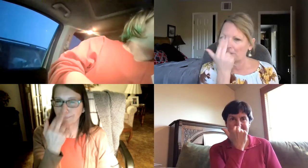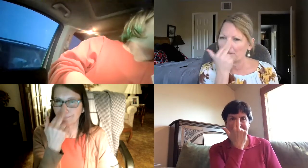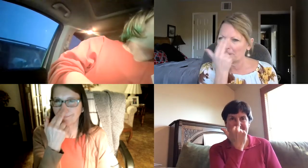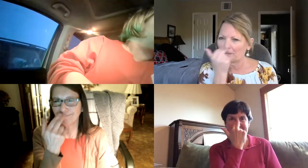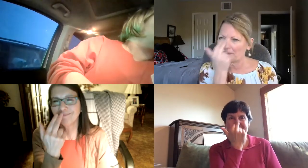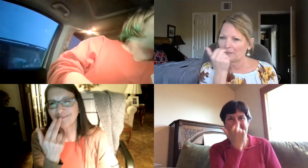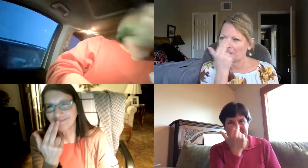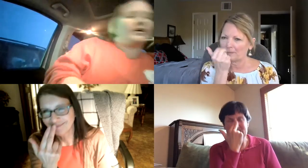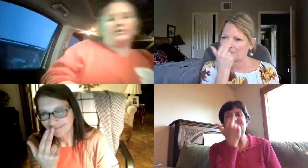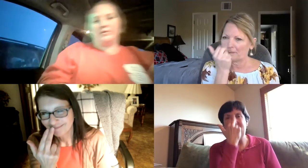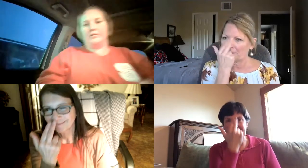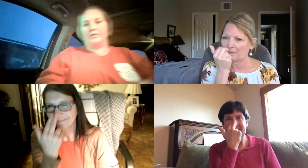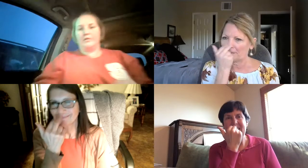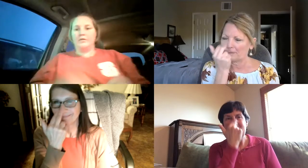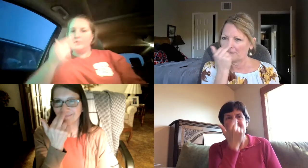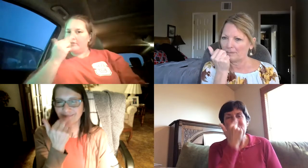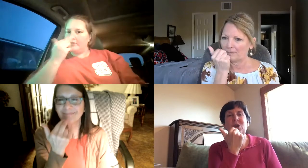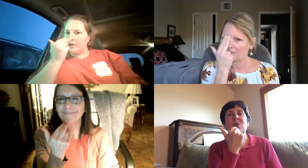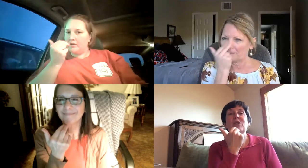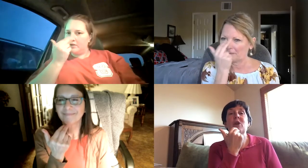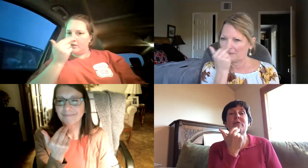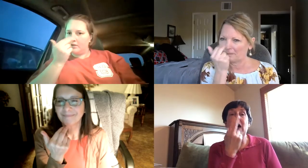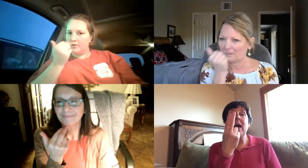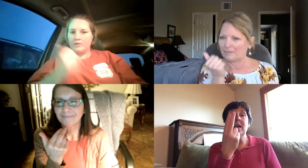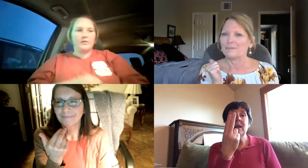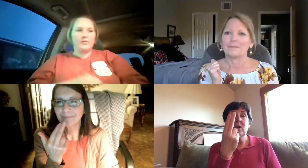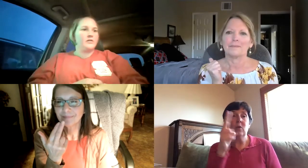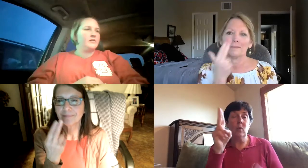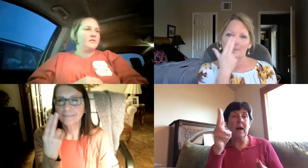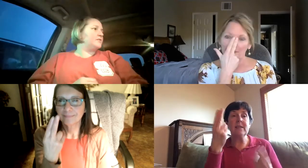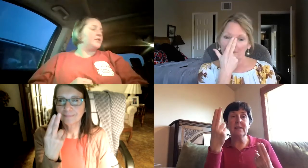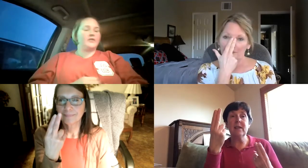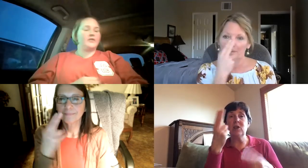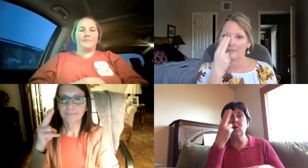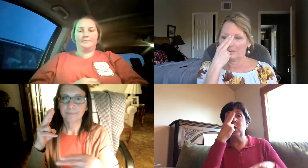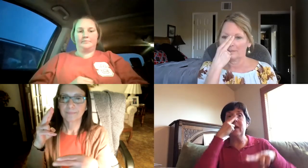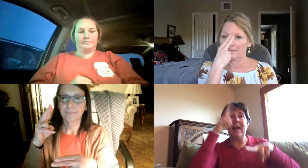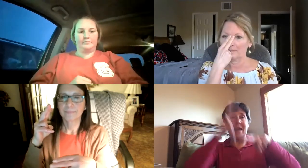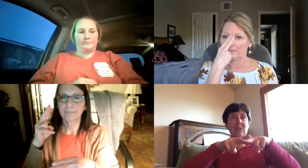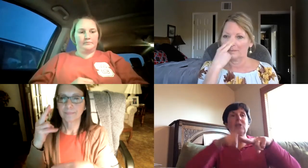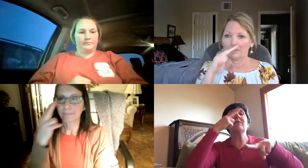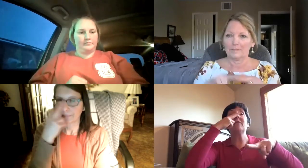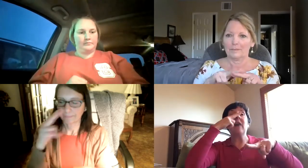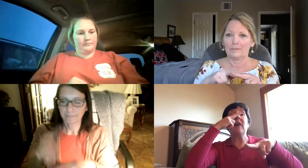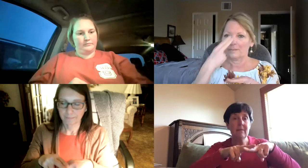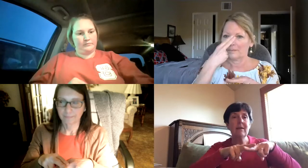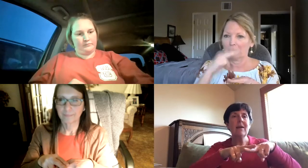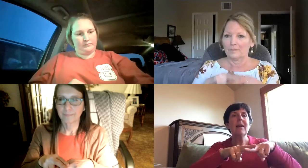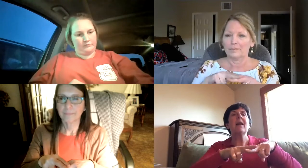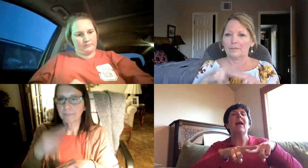Oh. Yes, funny. So fun was the U or the H,